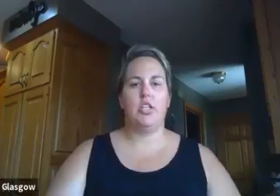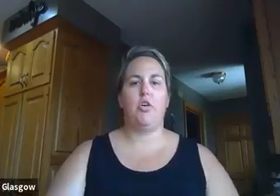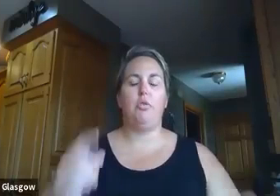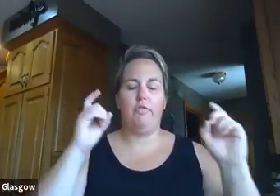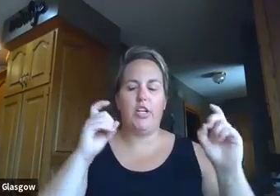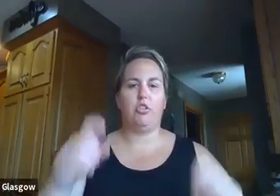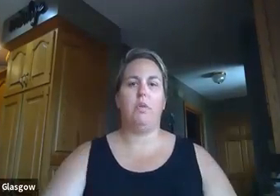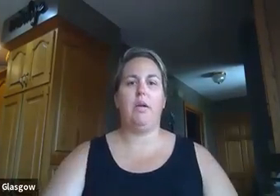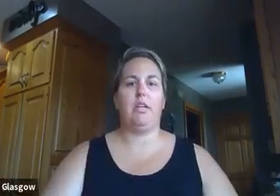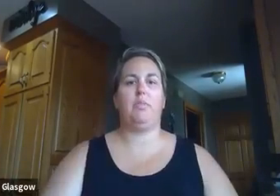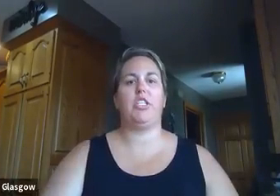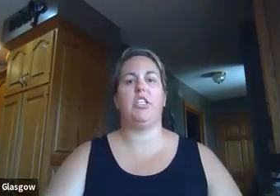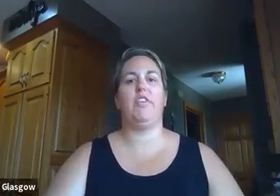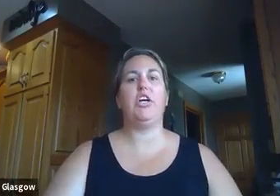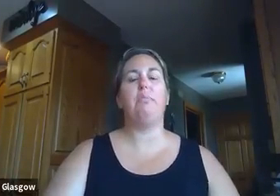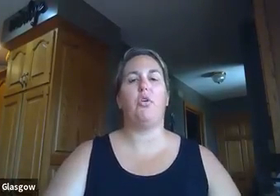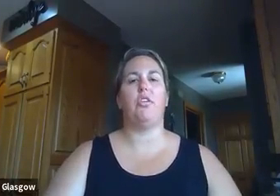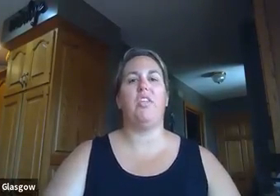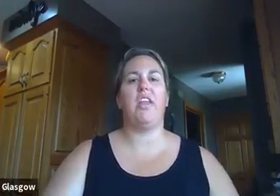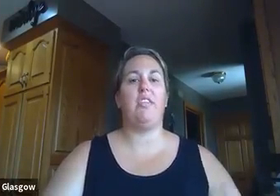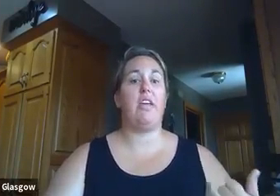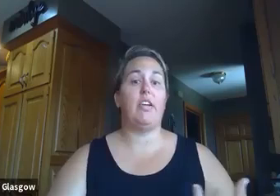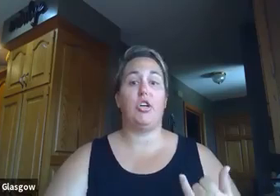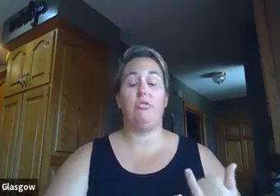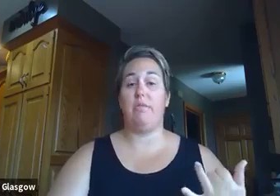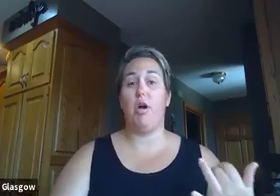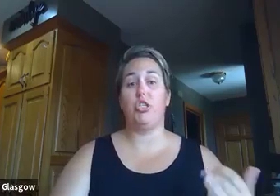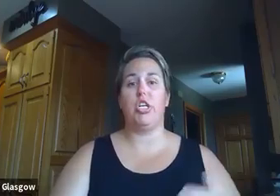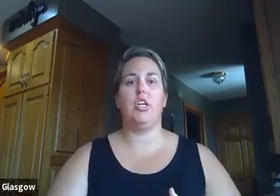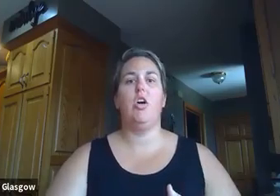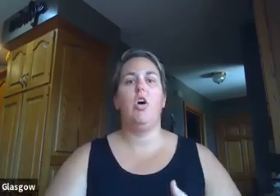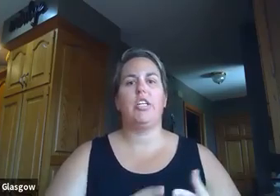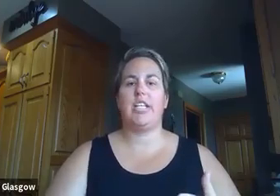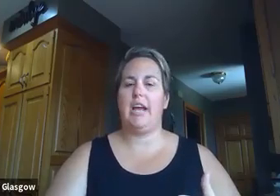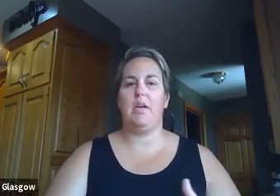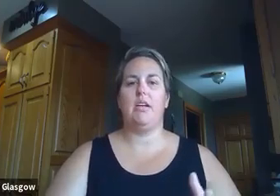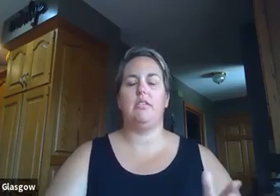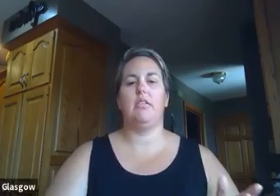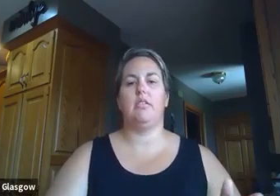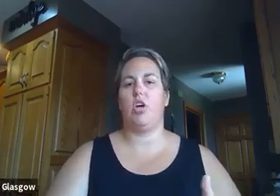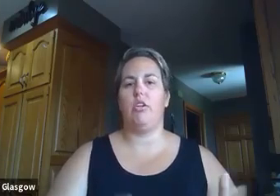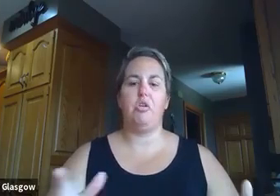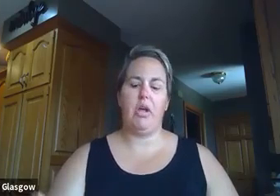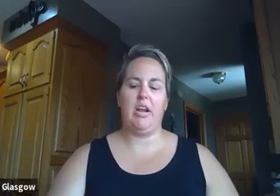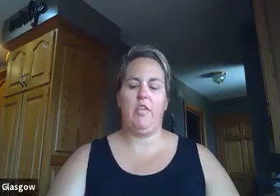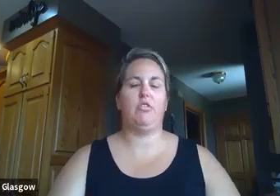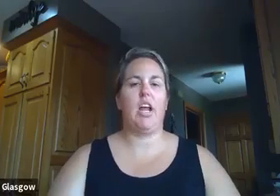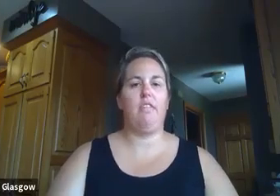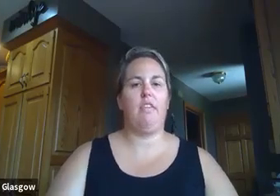So your facial expression is very important with anything that shows emotion, excitement, sorrow, any of those kind of